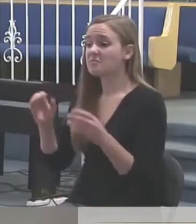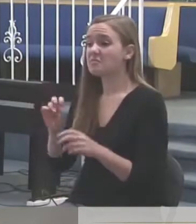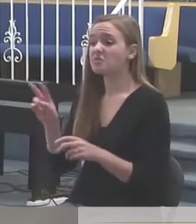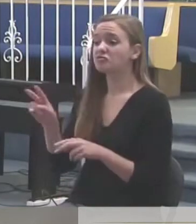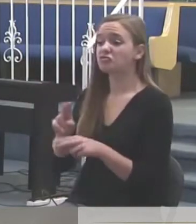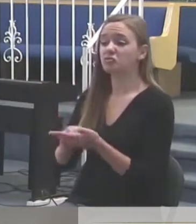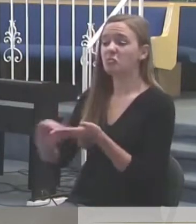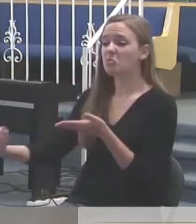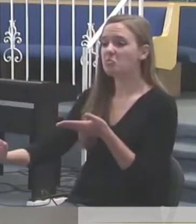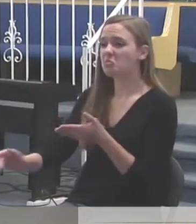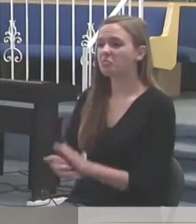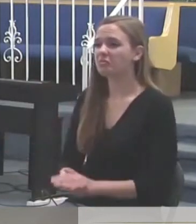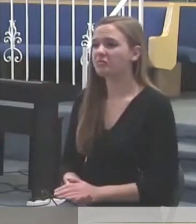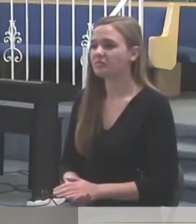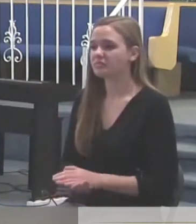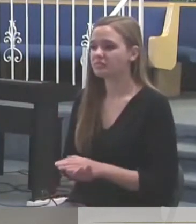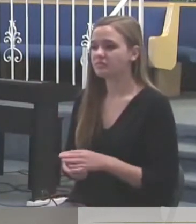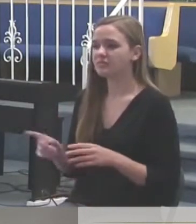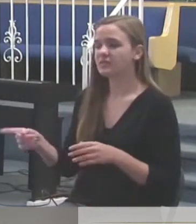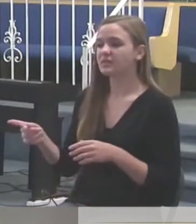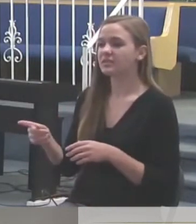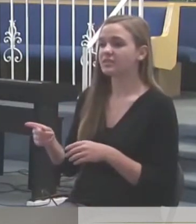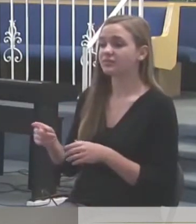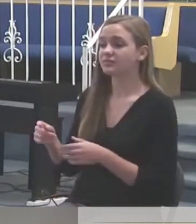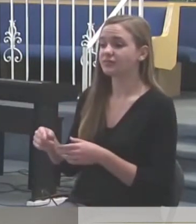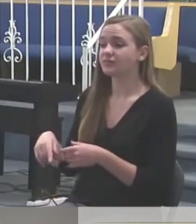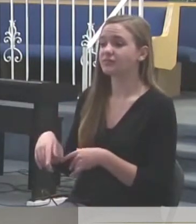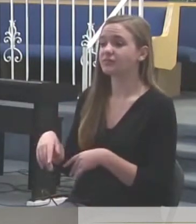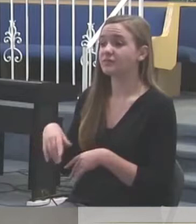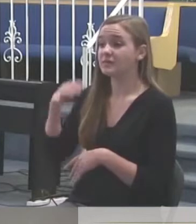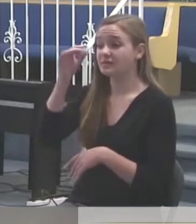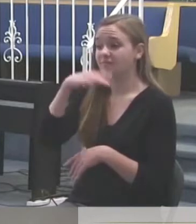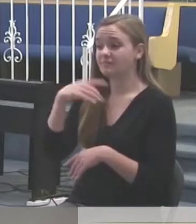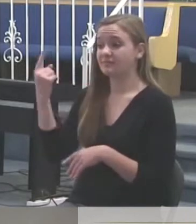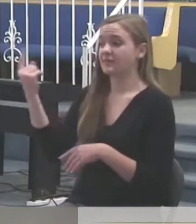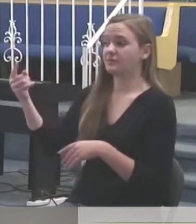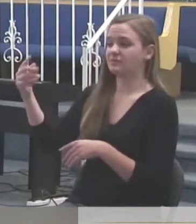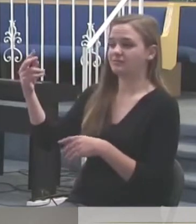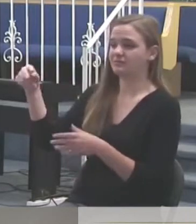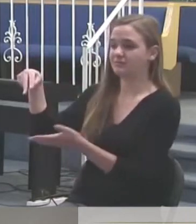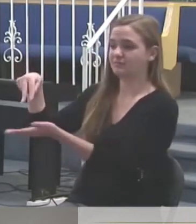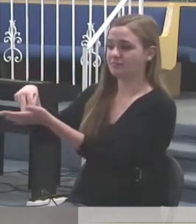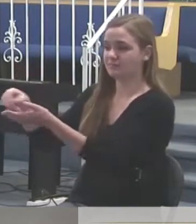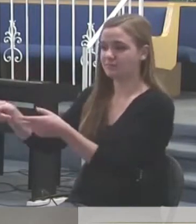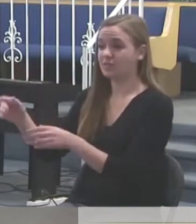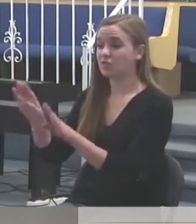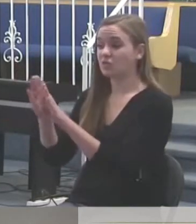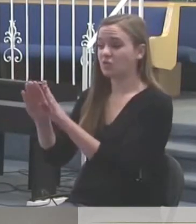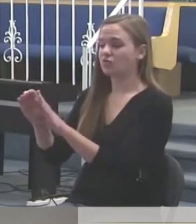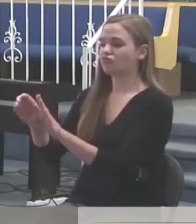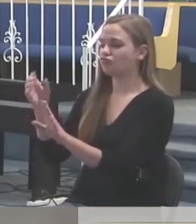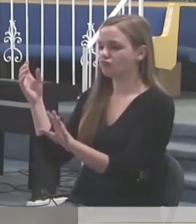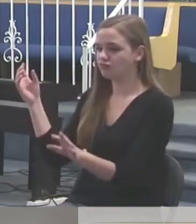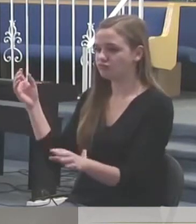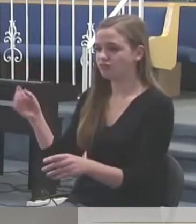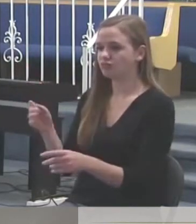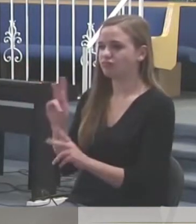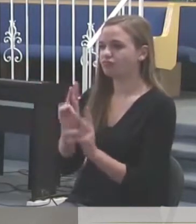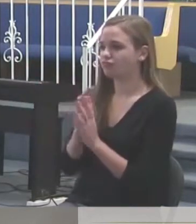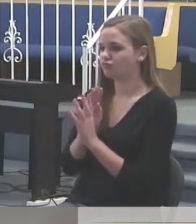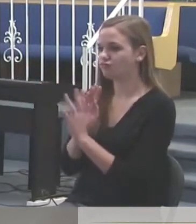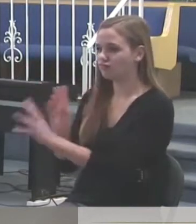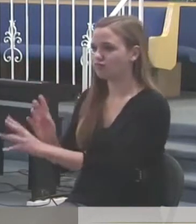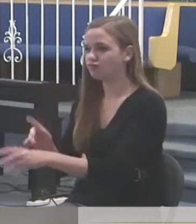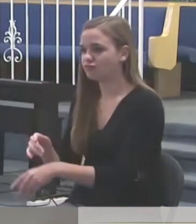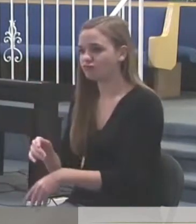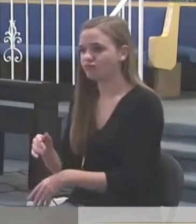Oh, he stood there and held the door open for three sisters, saw me coming, let the door close,